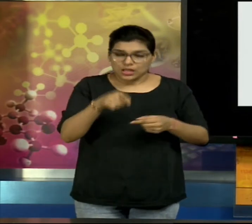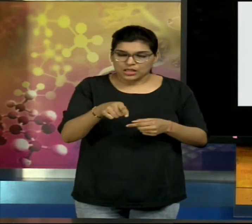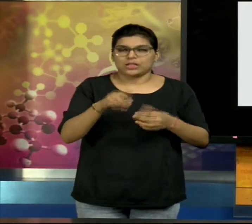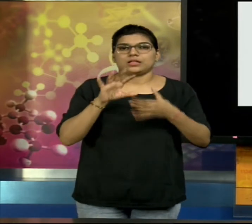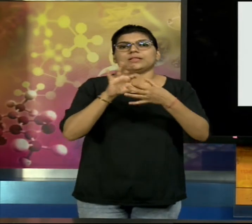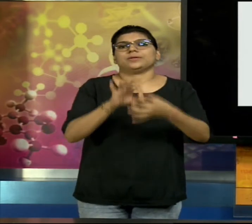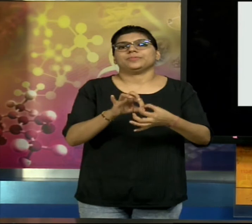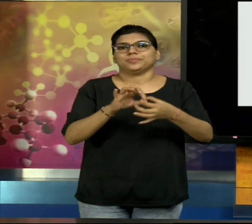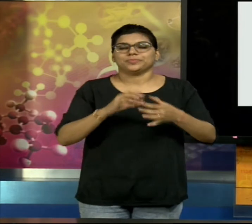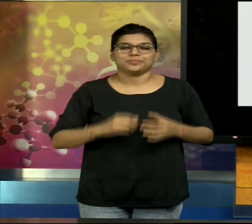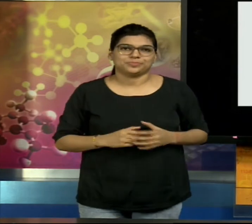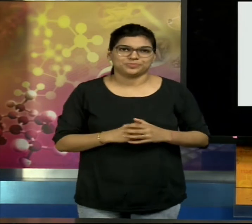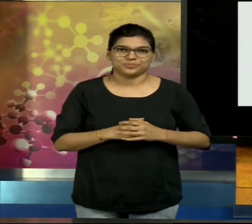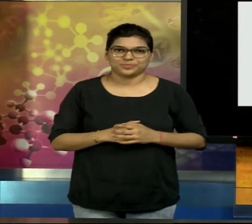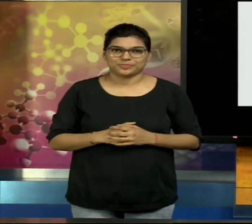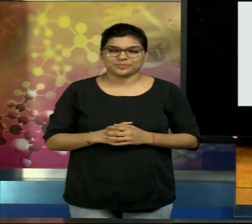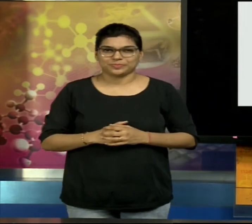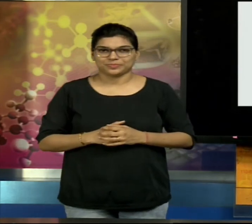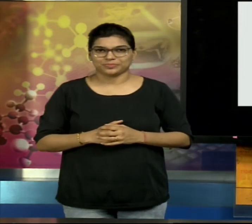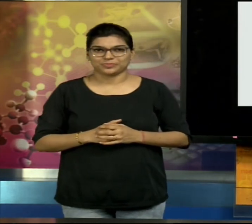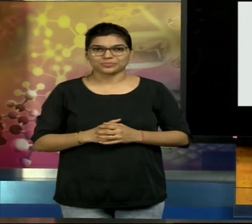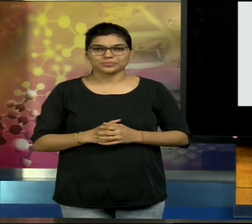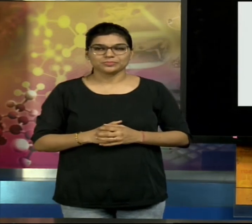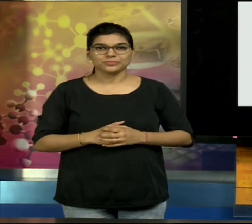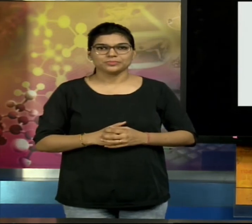the staff members.